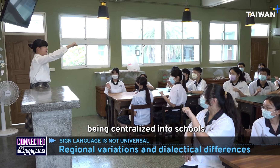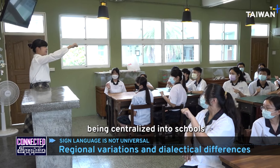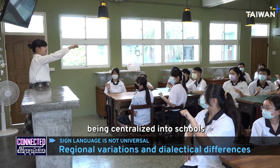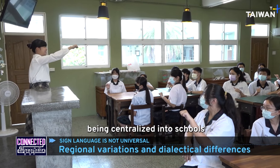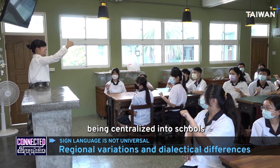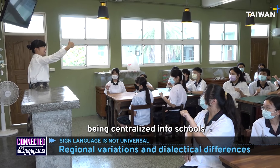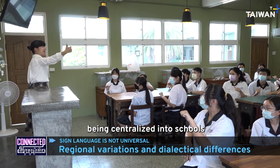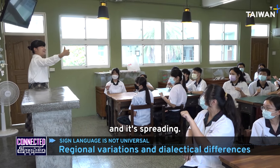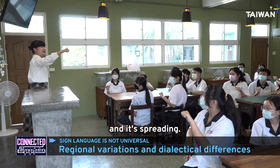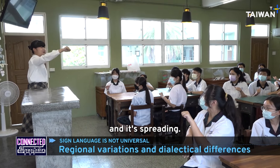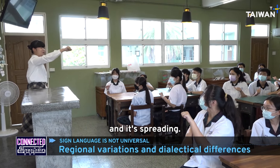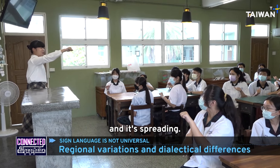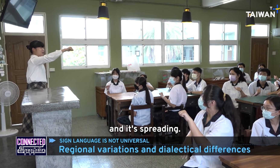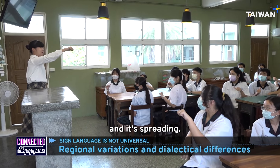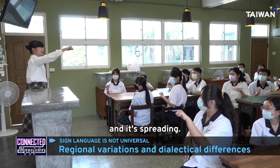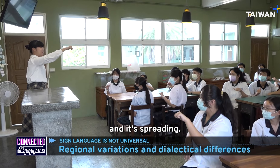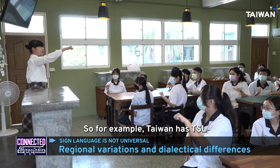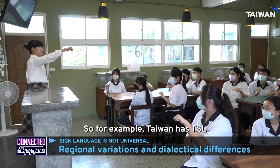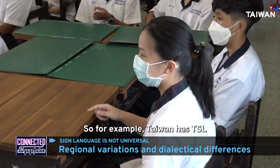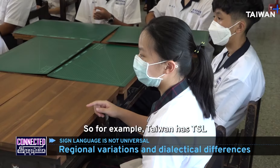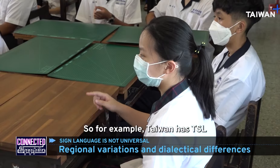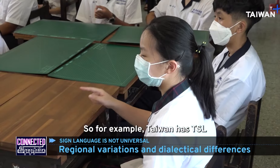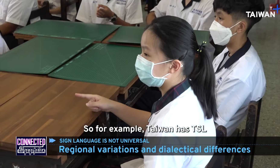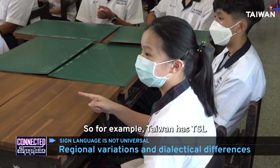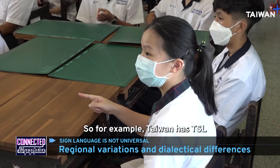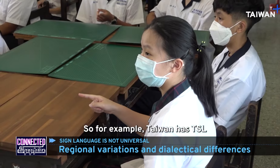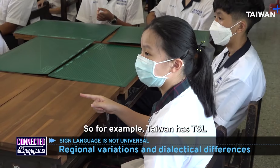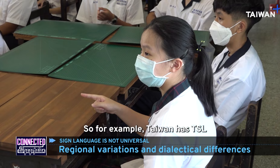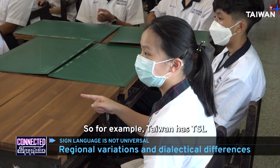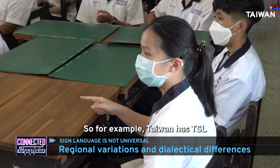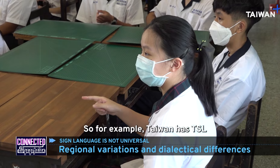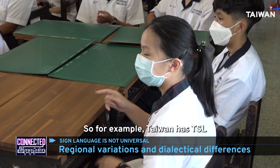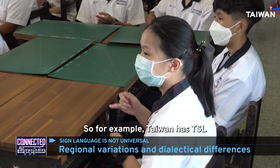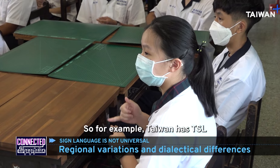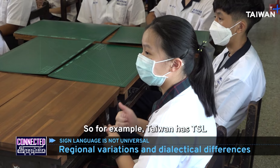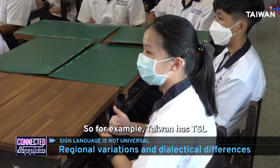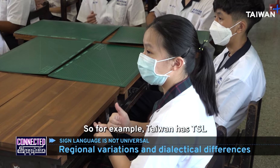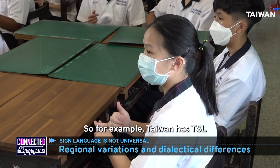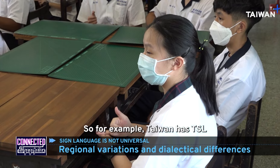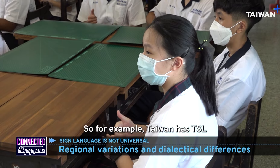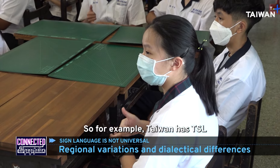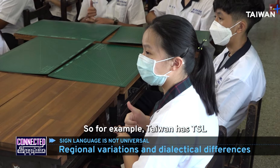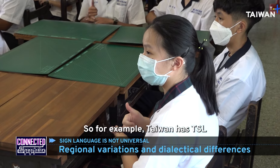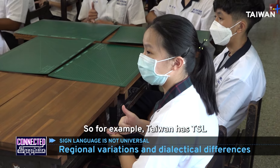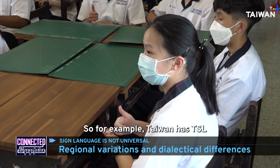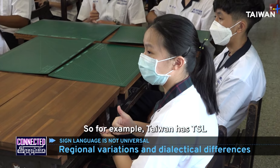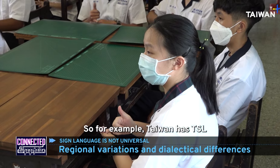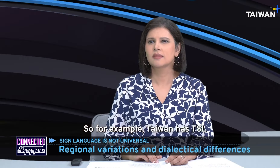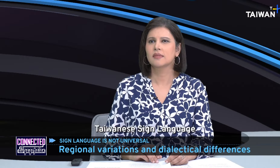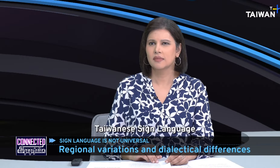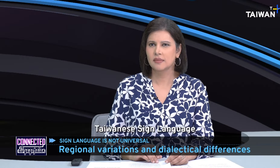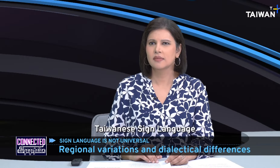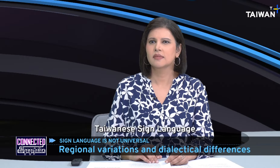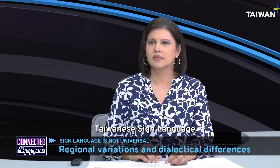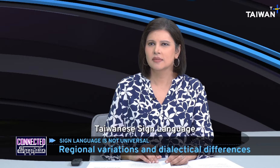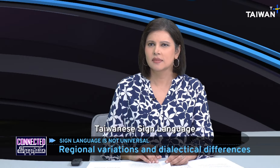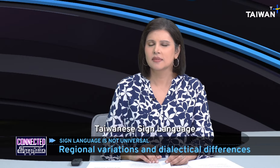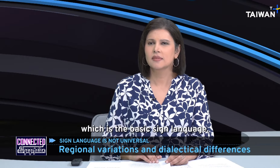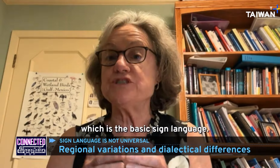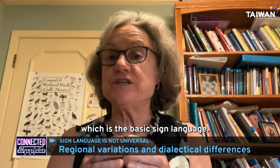into schools, and it's spreading. So, for example, Taiwan has TSL, Taiwanese Sign Language, which